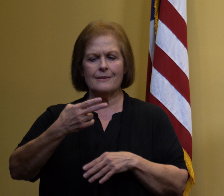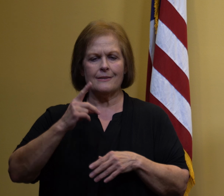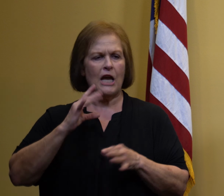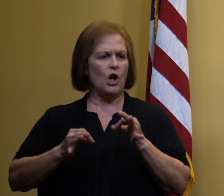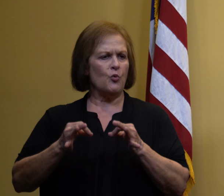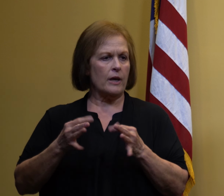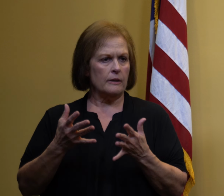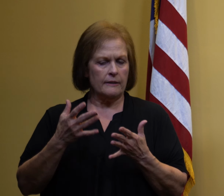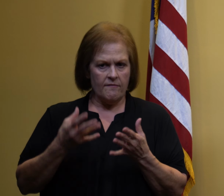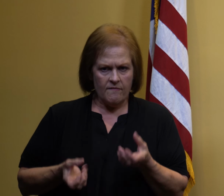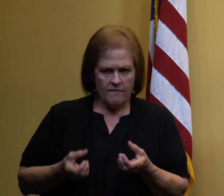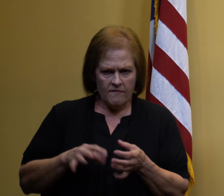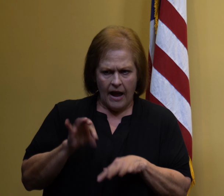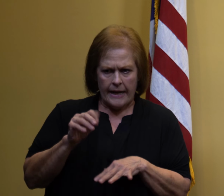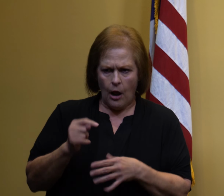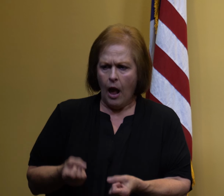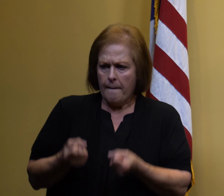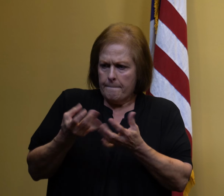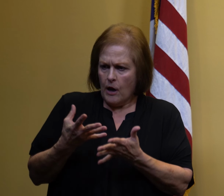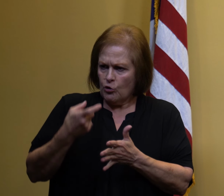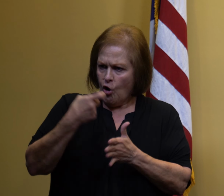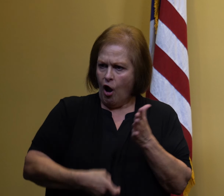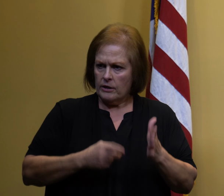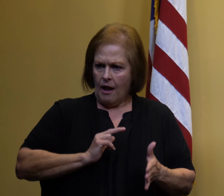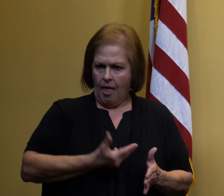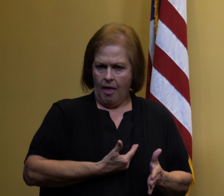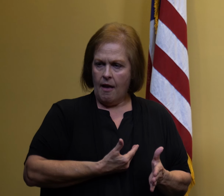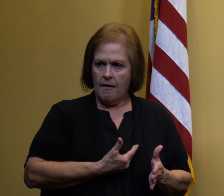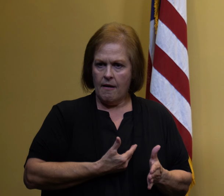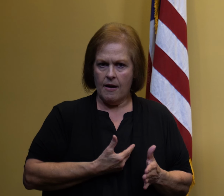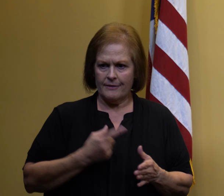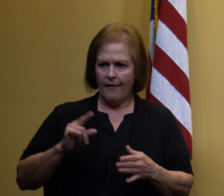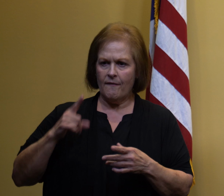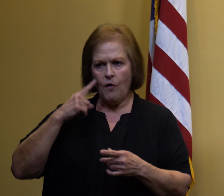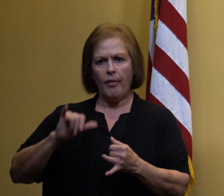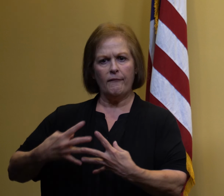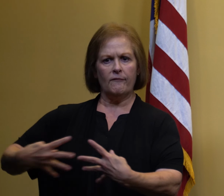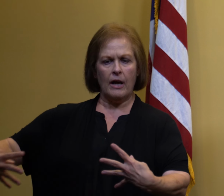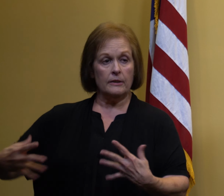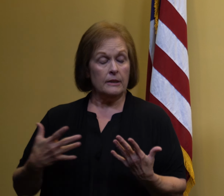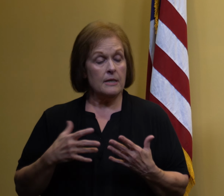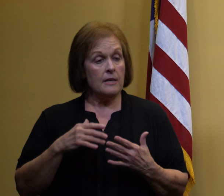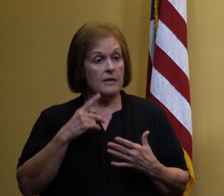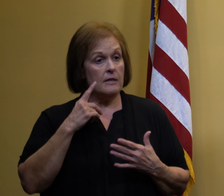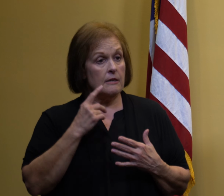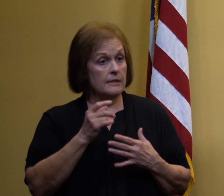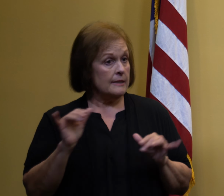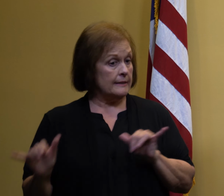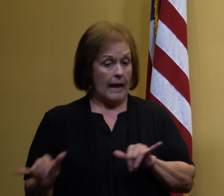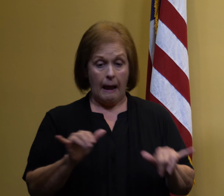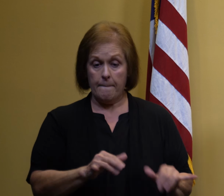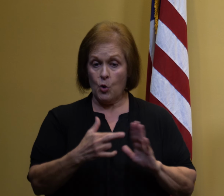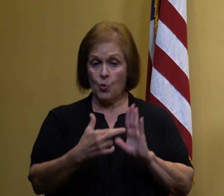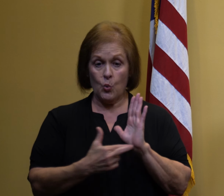will understand the true costs associated with it, that we will make sure that the same rules and fines